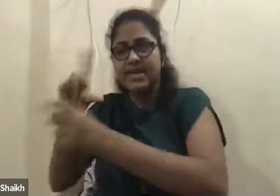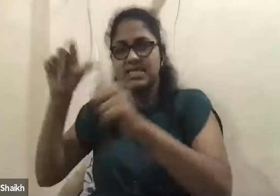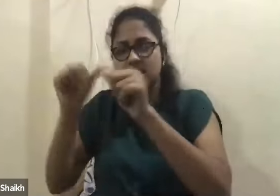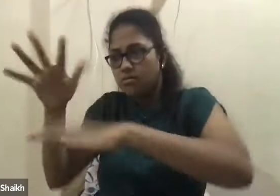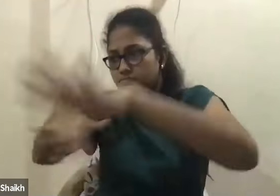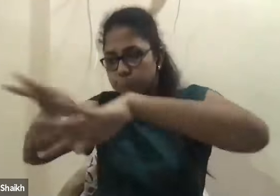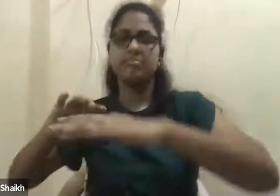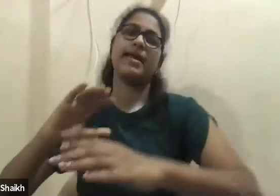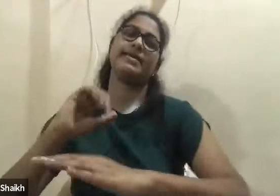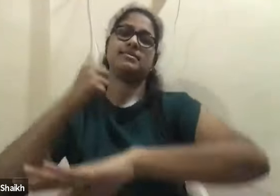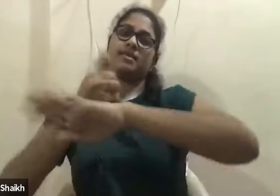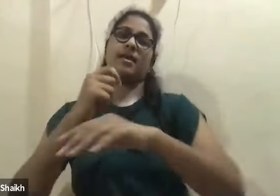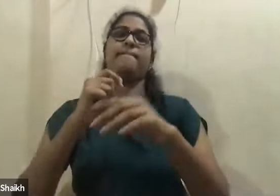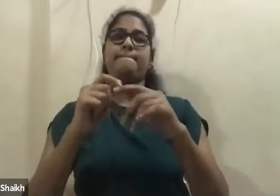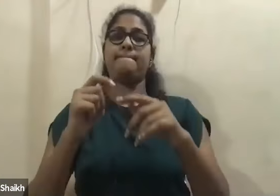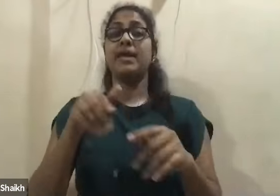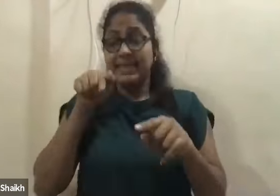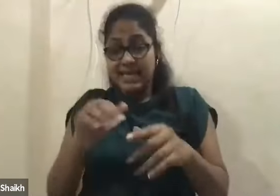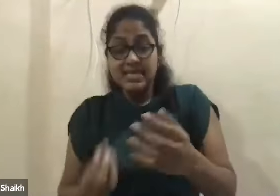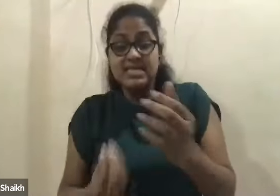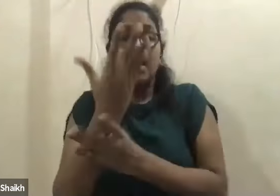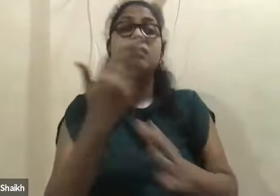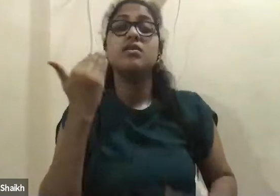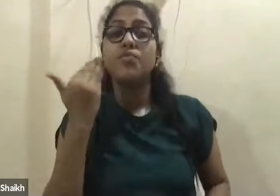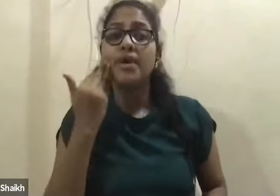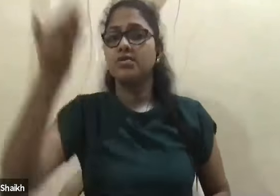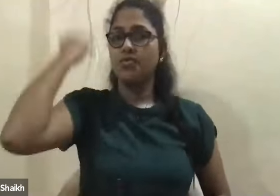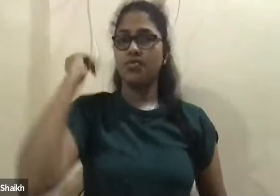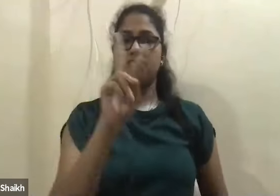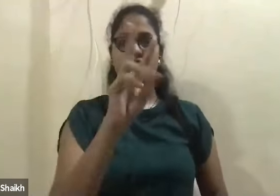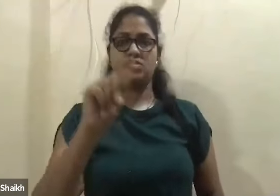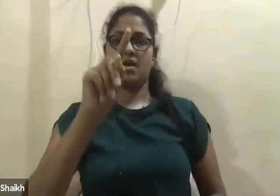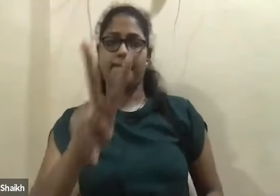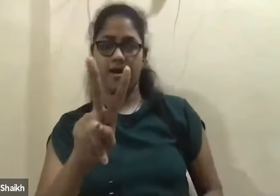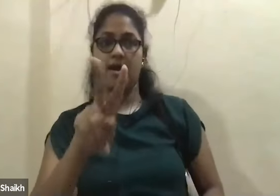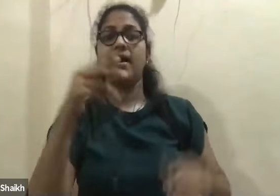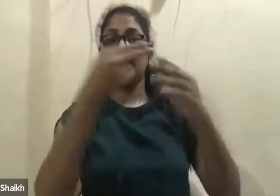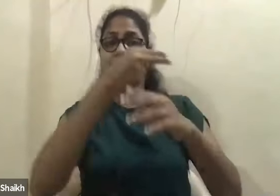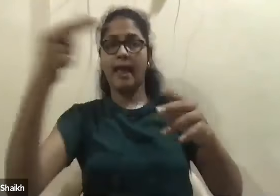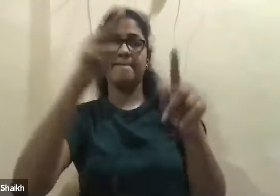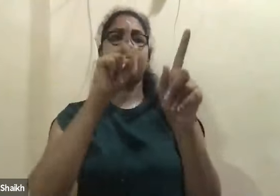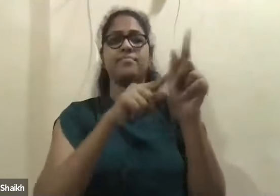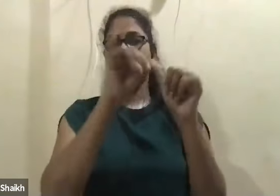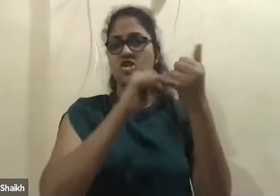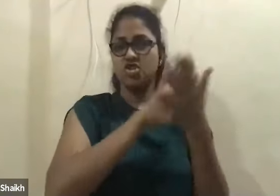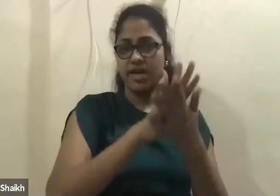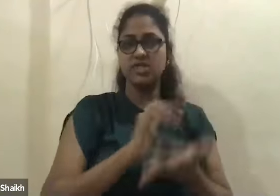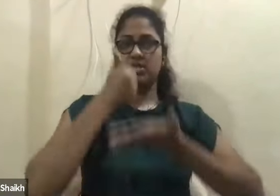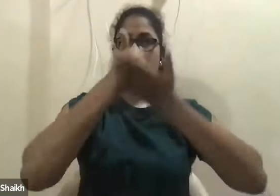into existence in 2012. It's called Yash Welfare Trust. And as the name suggests,